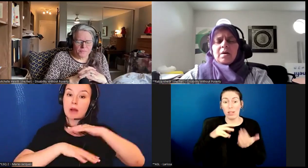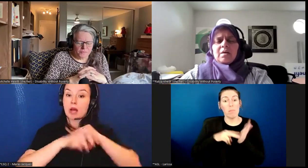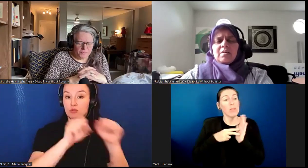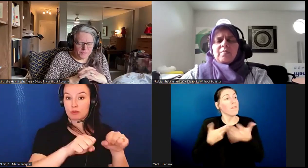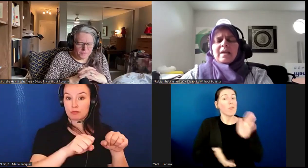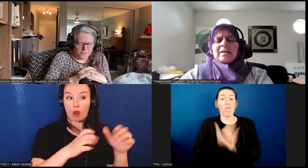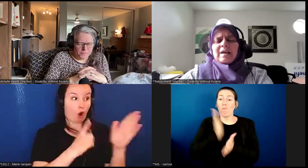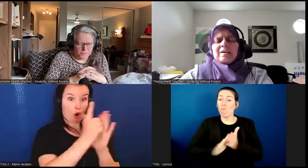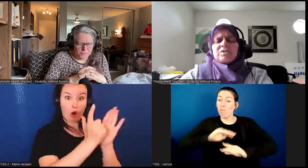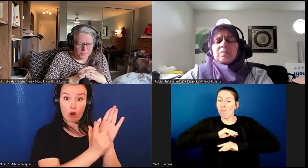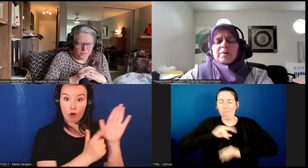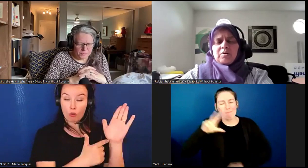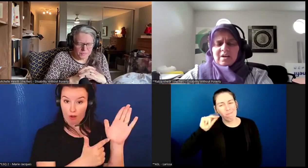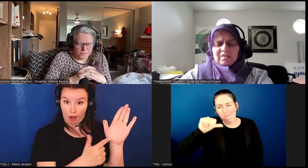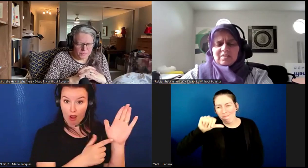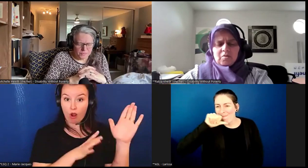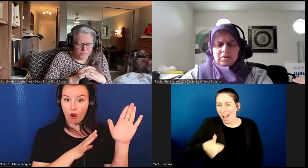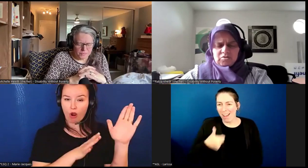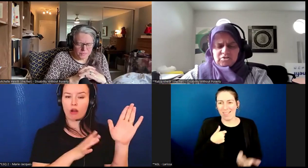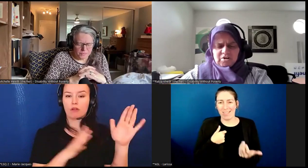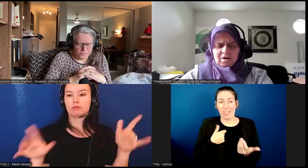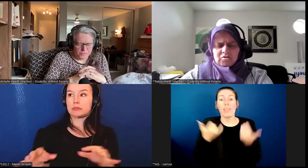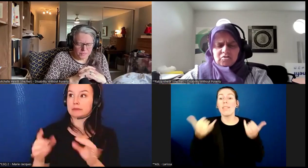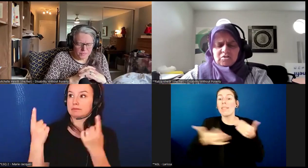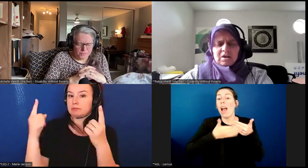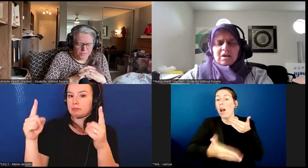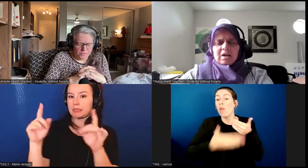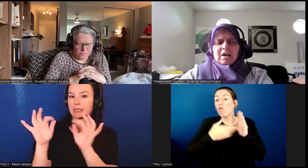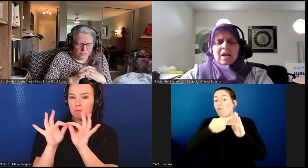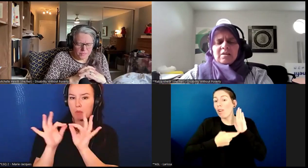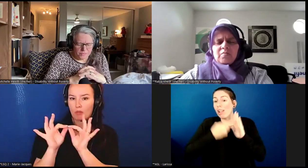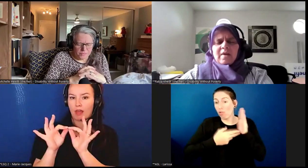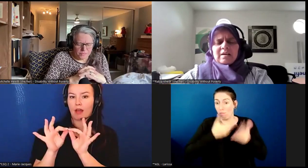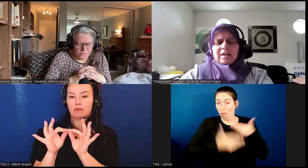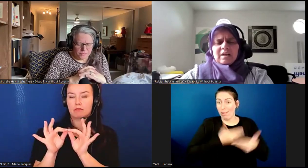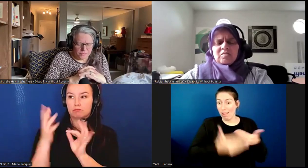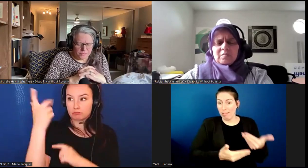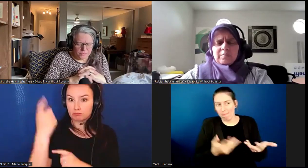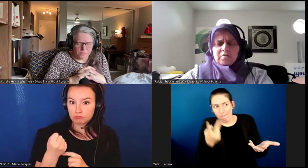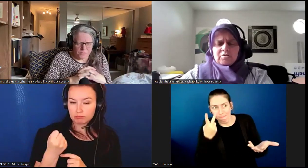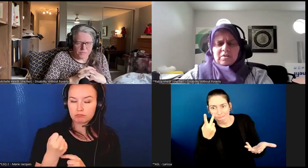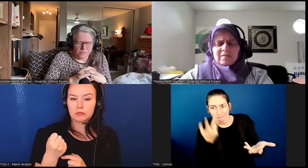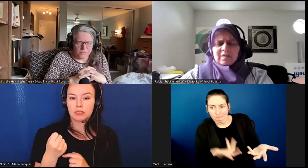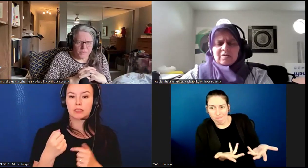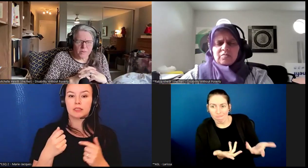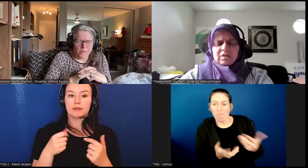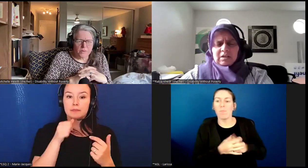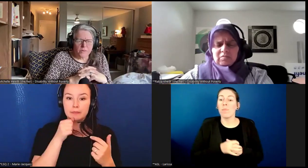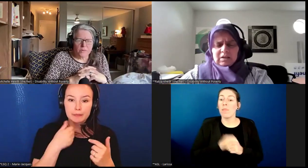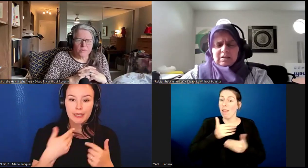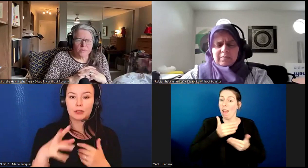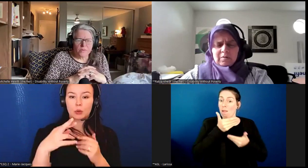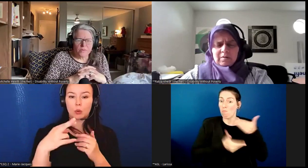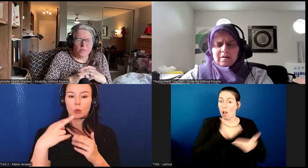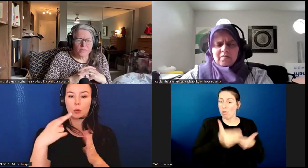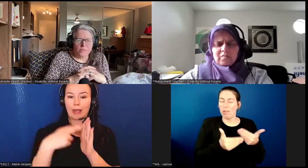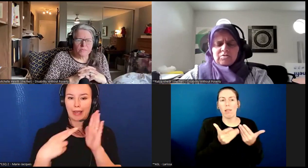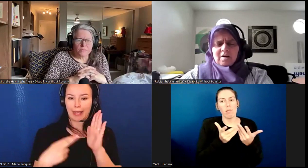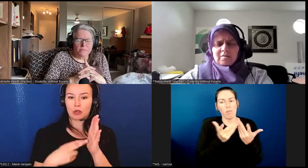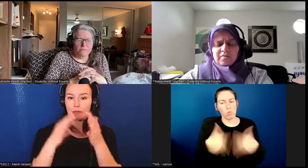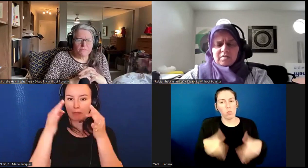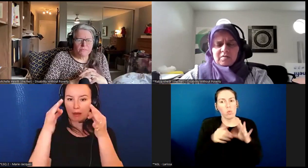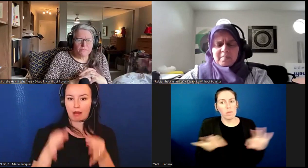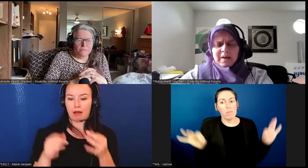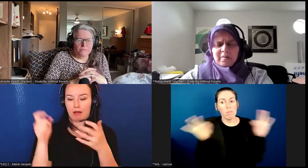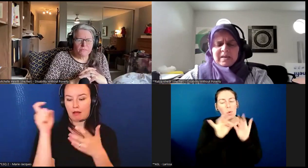now the regulation process is going to start. And the regulation process is really, really important that we will